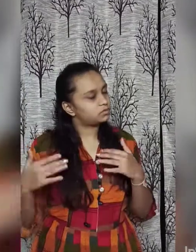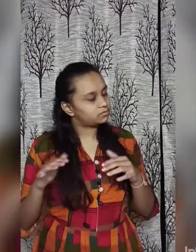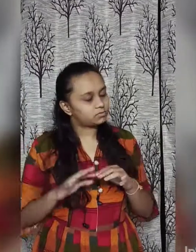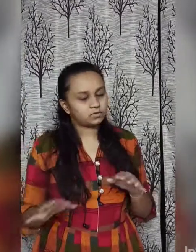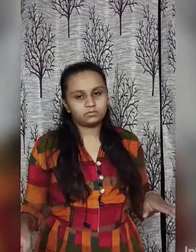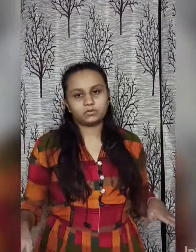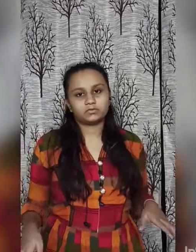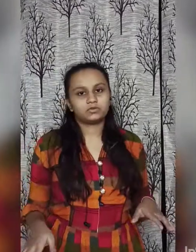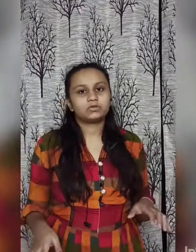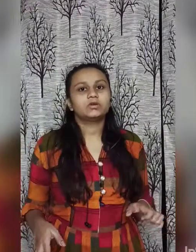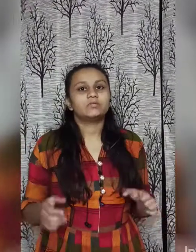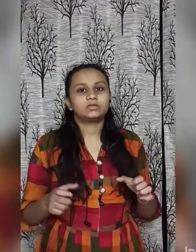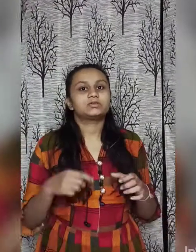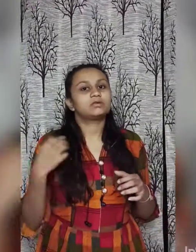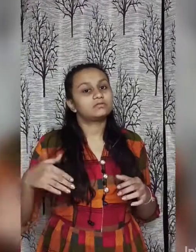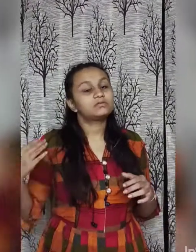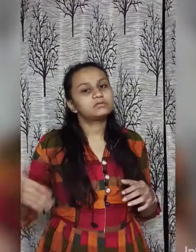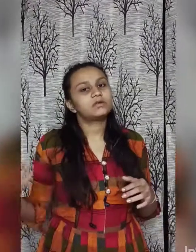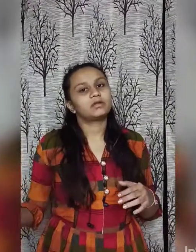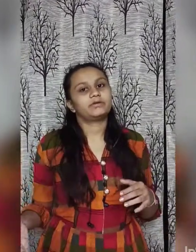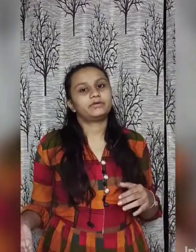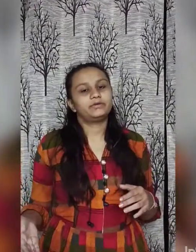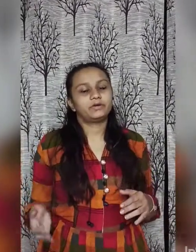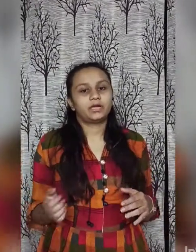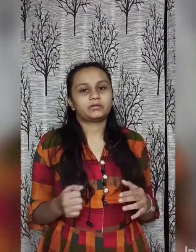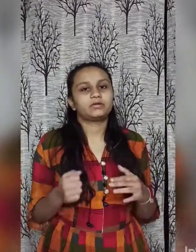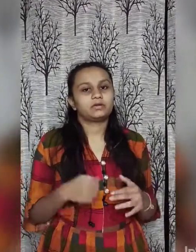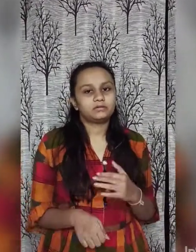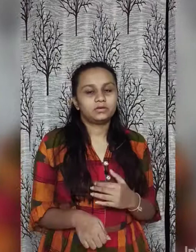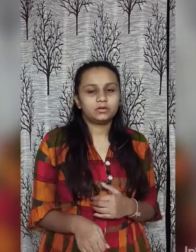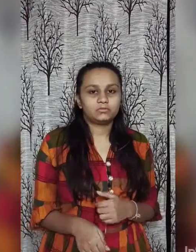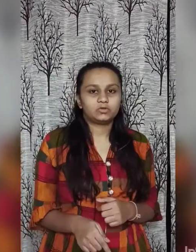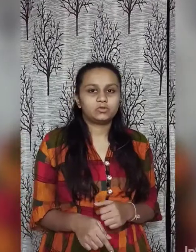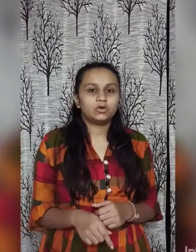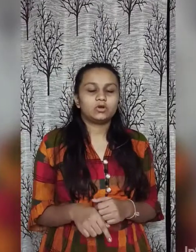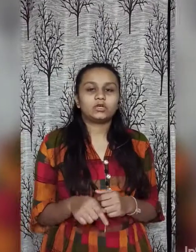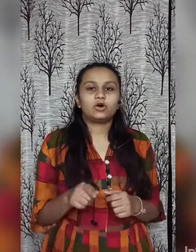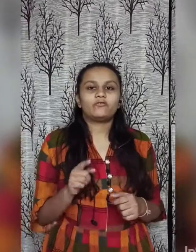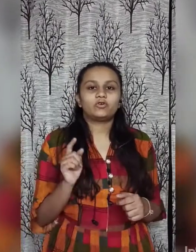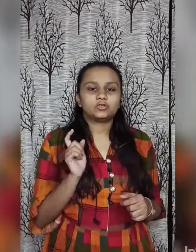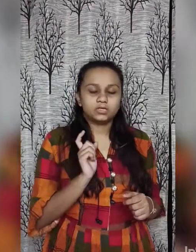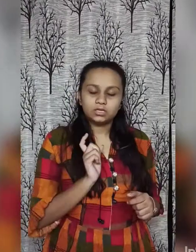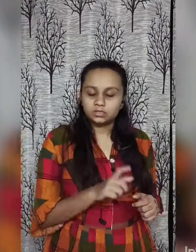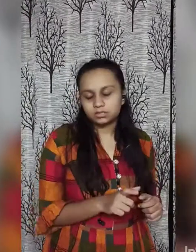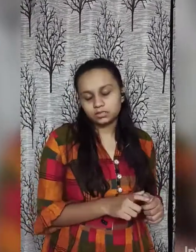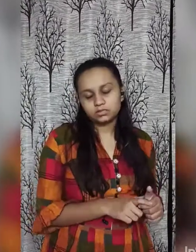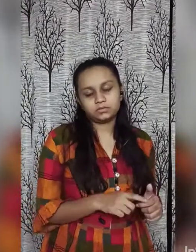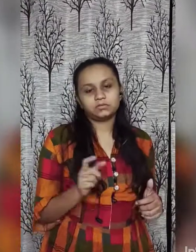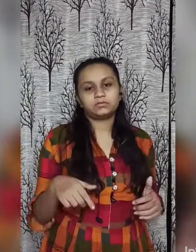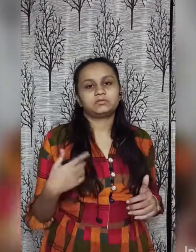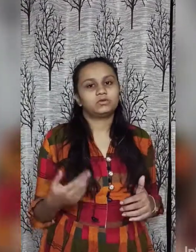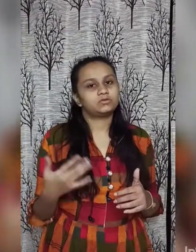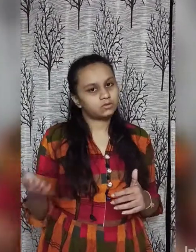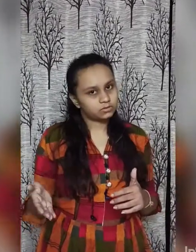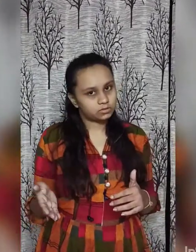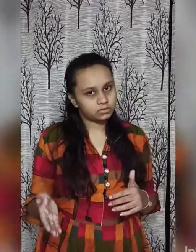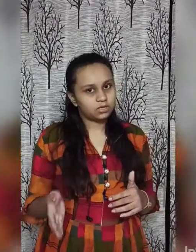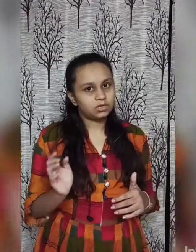are not manufactured but the services are rendered, and the method of ascertaining cost per unit of service